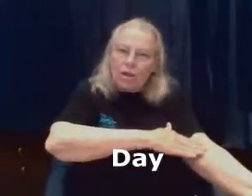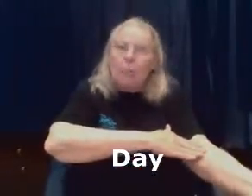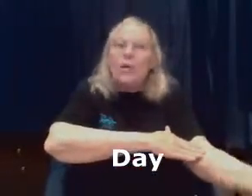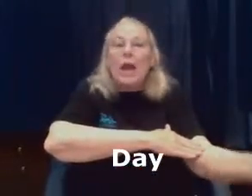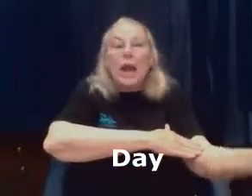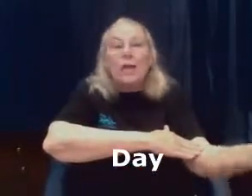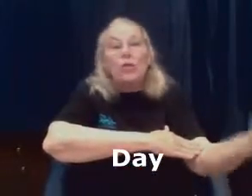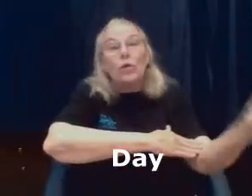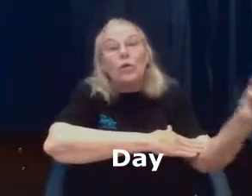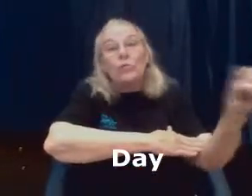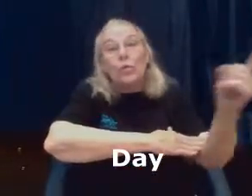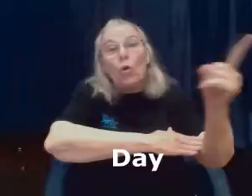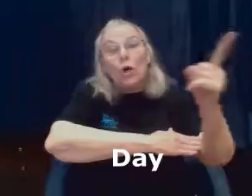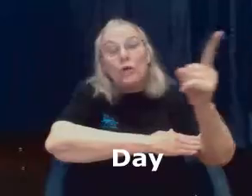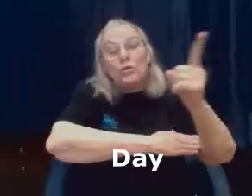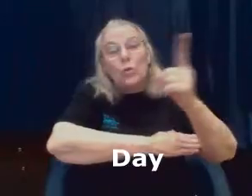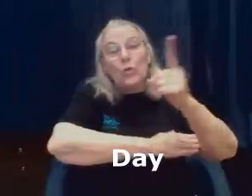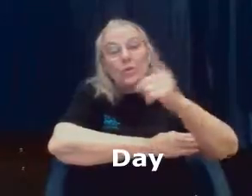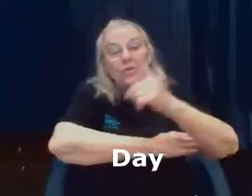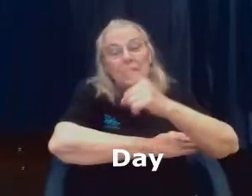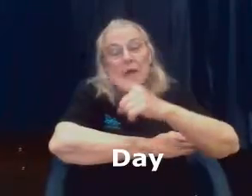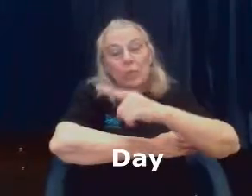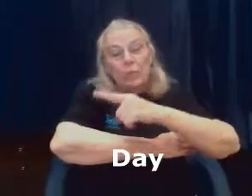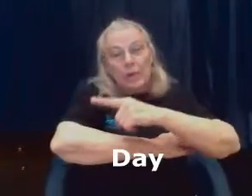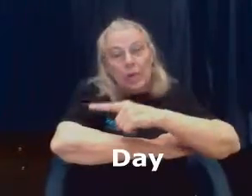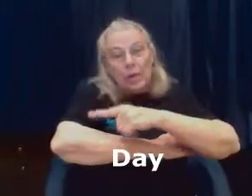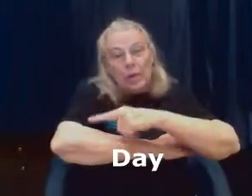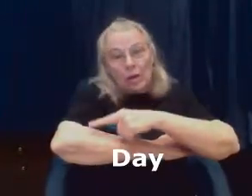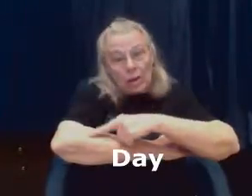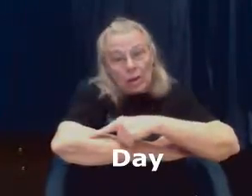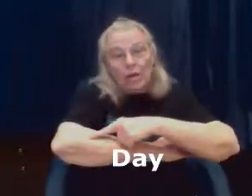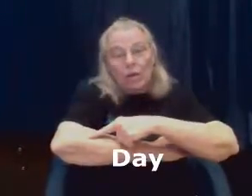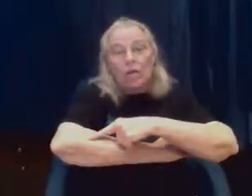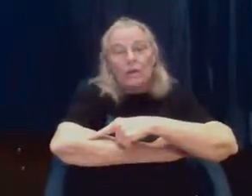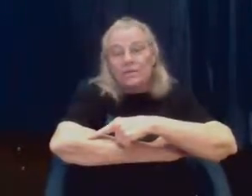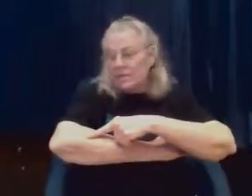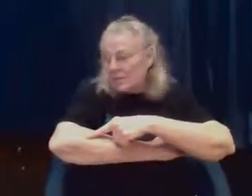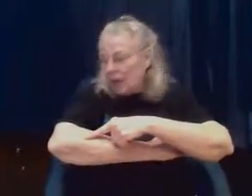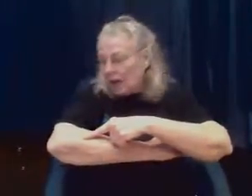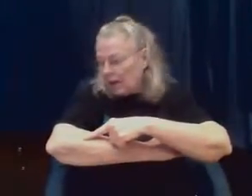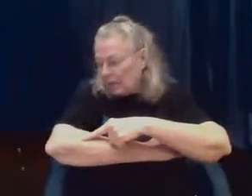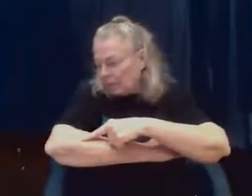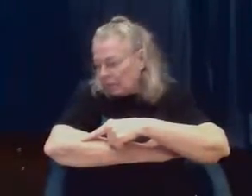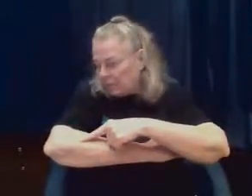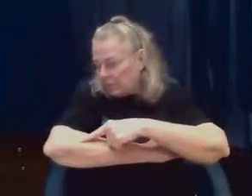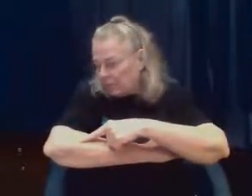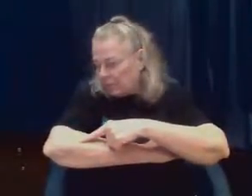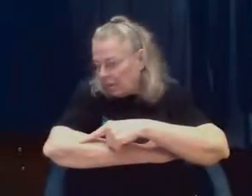elbow, and you're going to point to where the sun would be going clear across the sky.